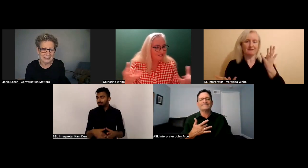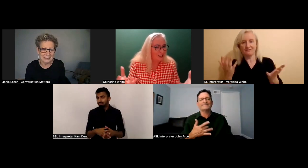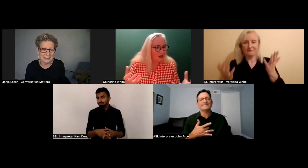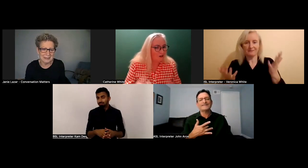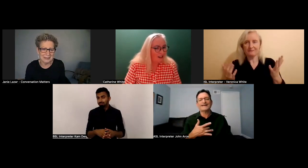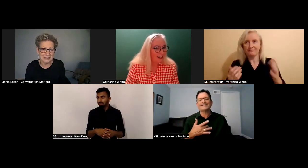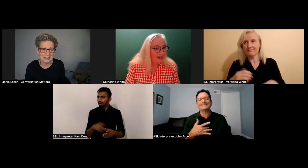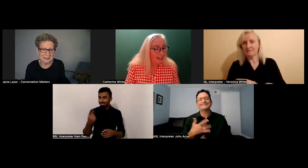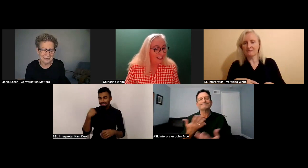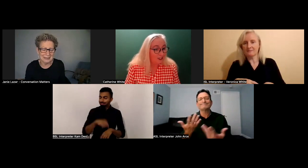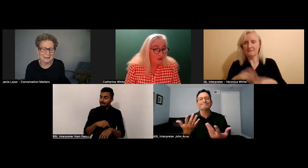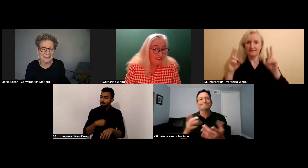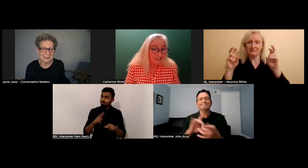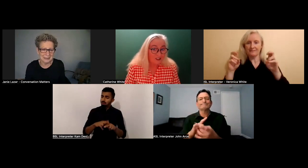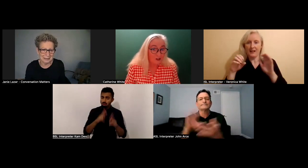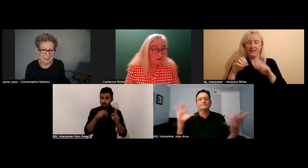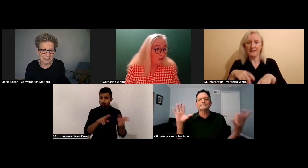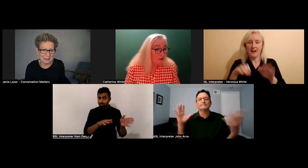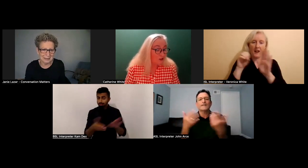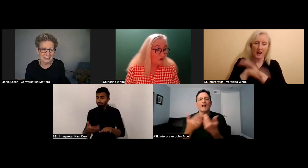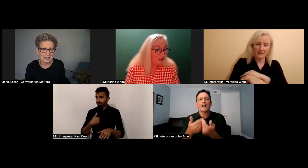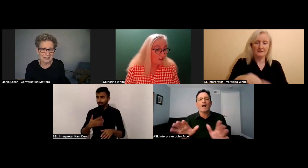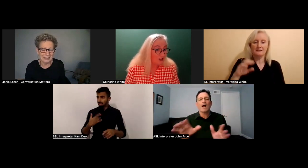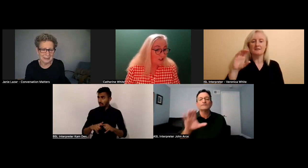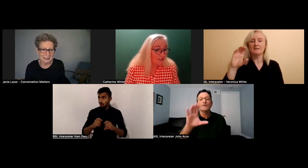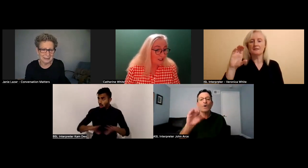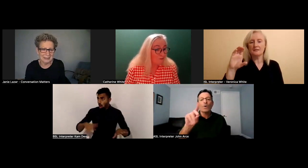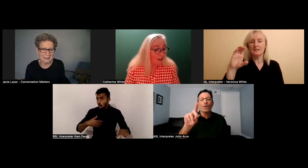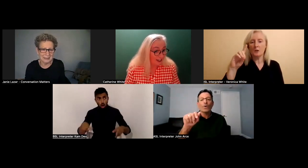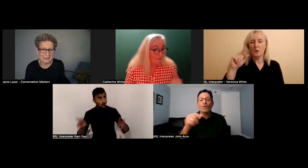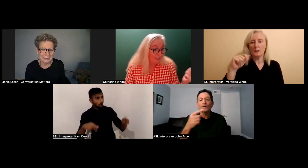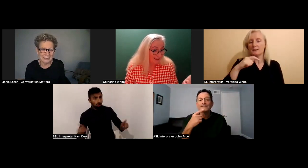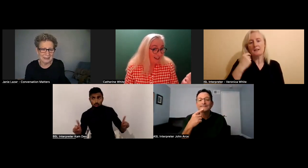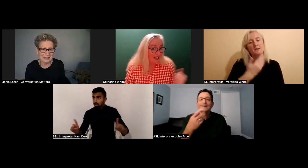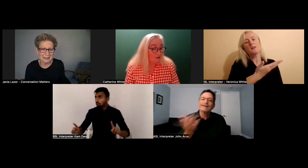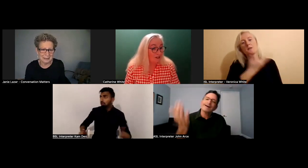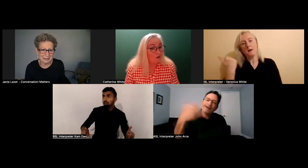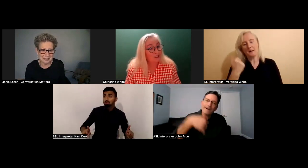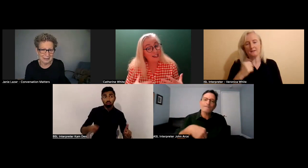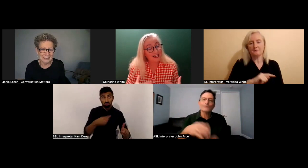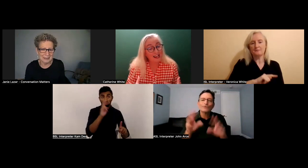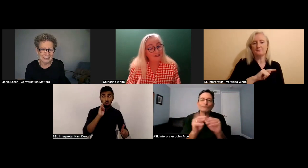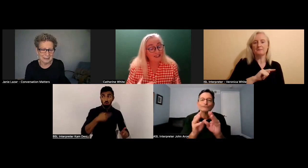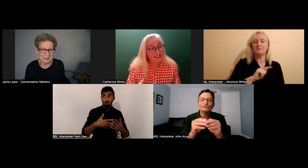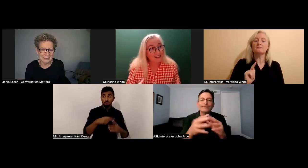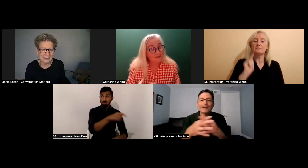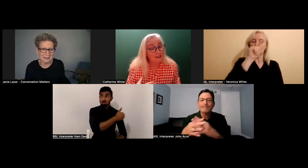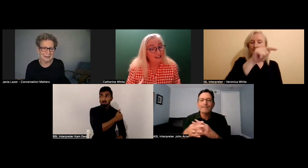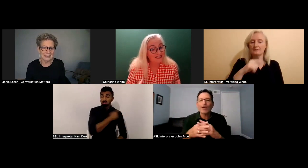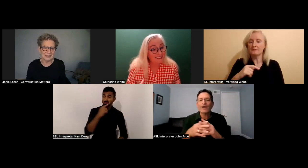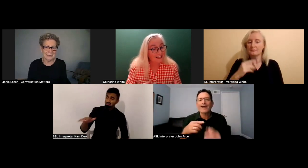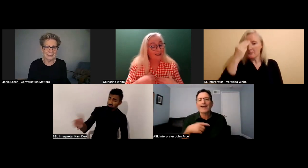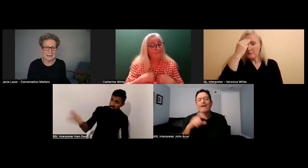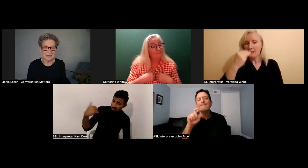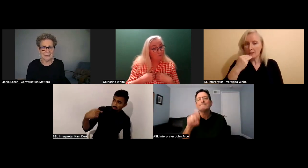lost, you know. And the Coda said, you know, well, why don't you go to the retreat in America after my father died? And I have to say that was